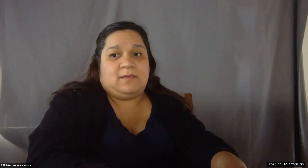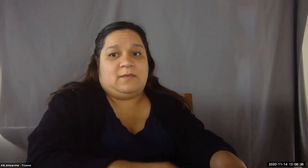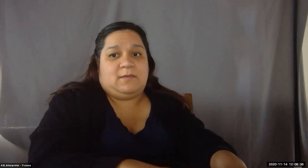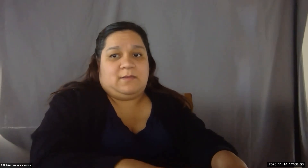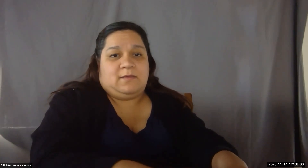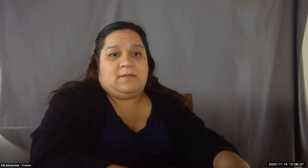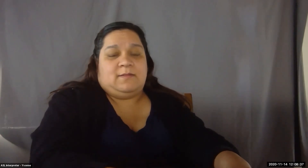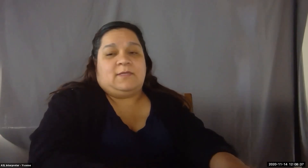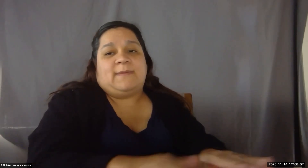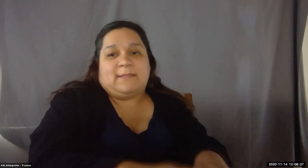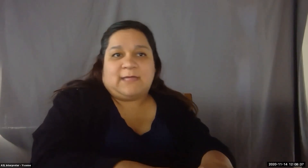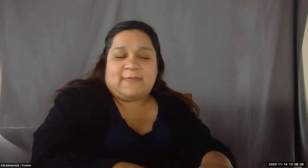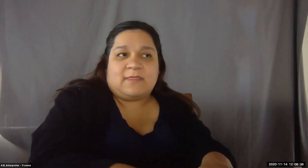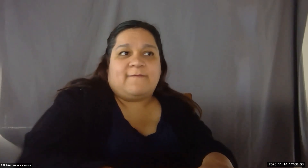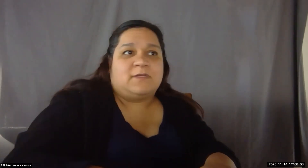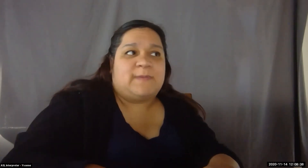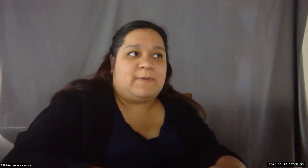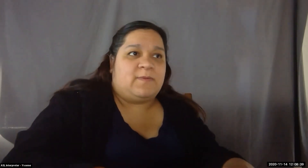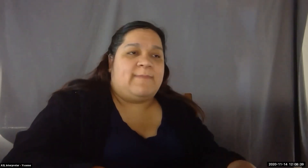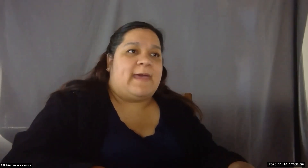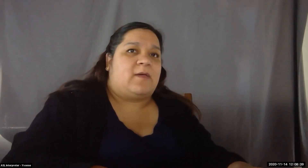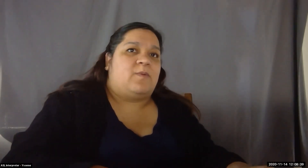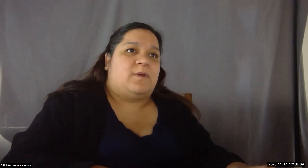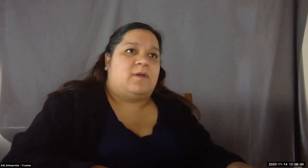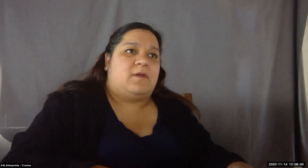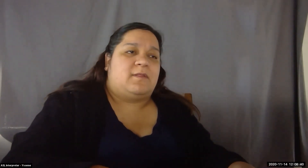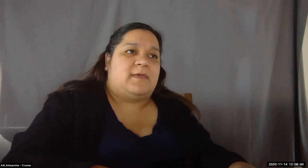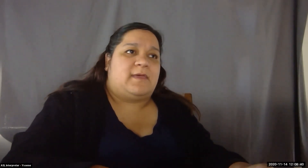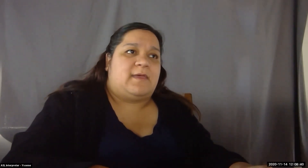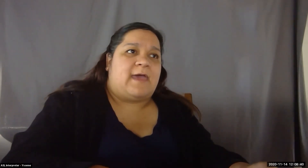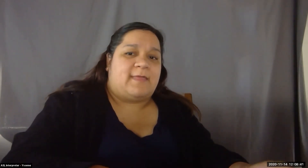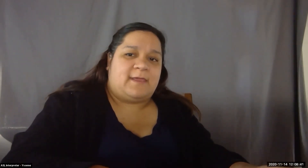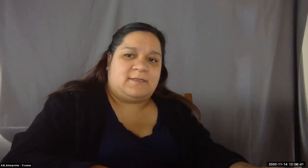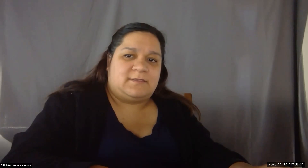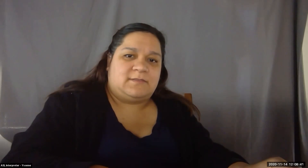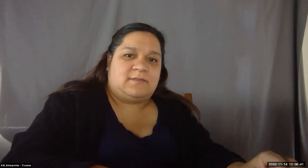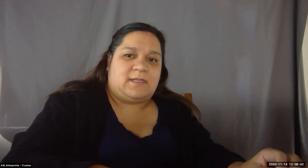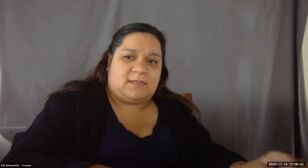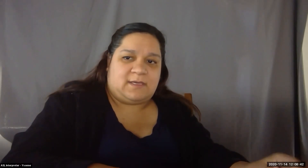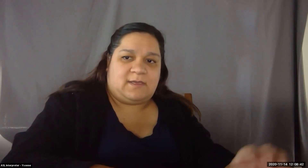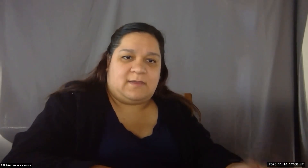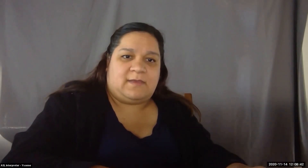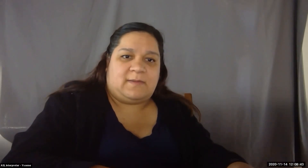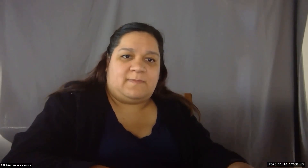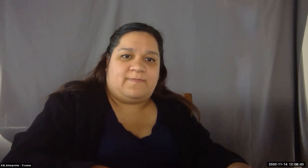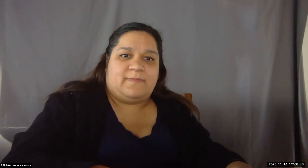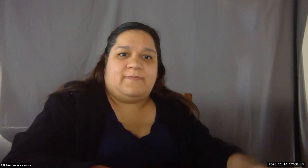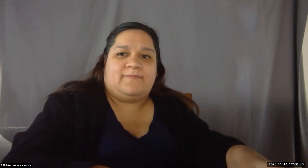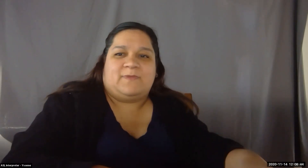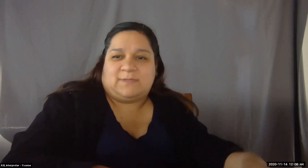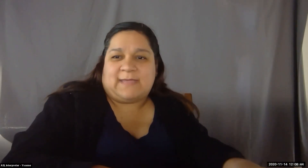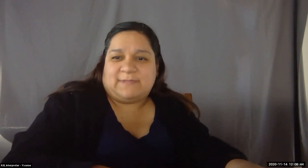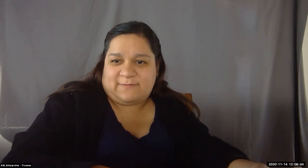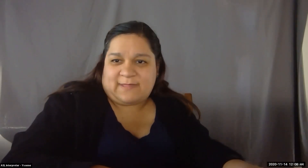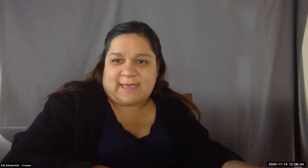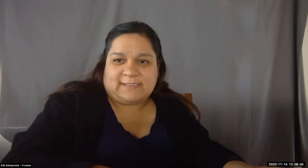back. Little by little. I think the first people that went back were the athletics and the